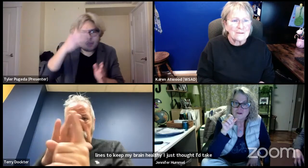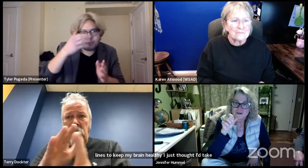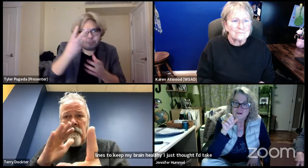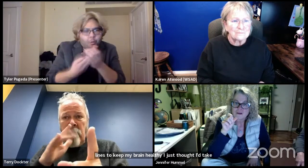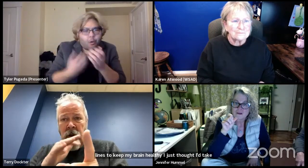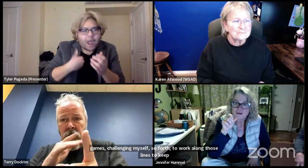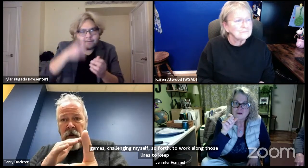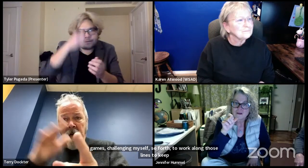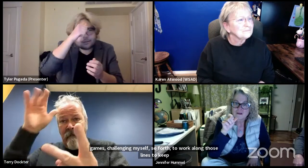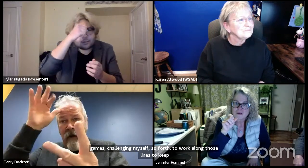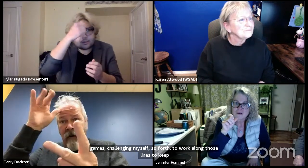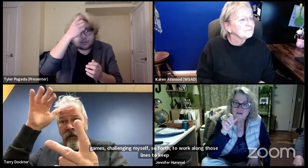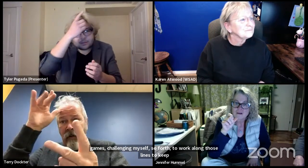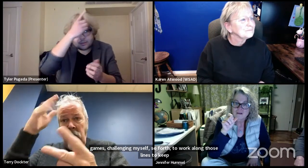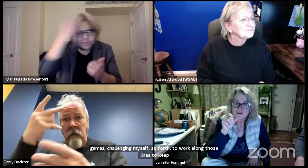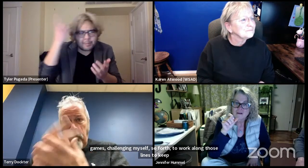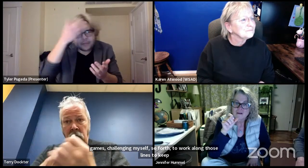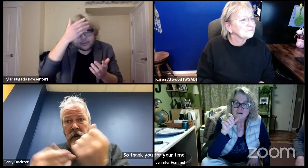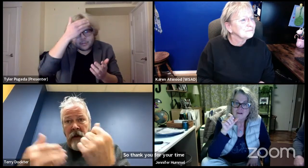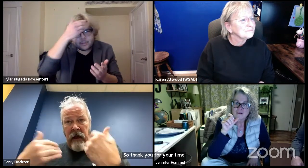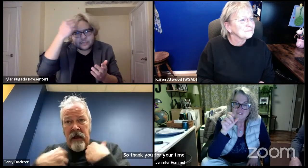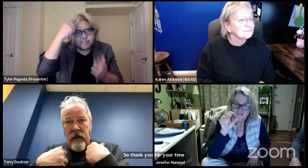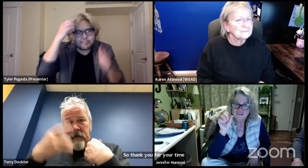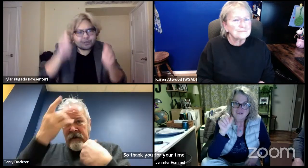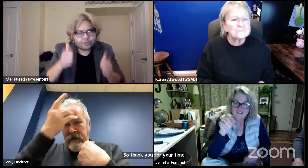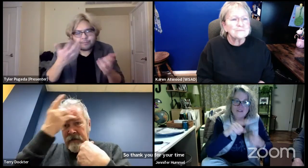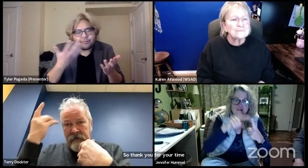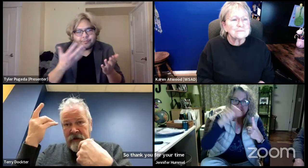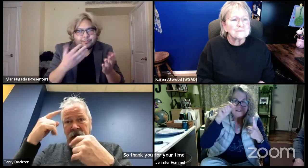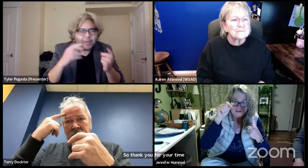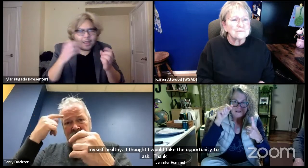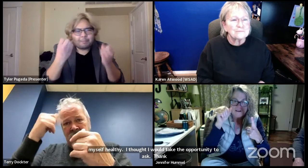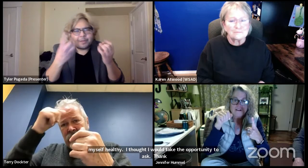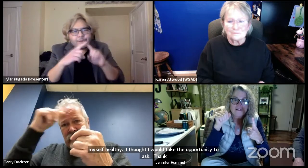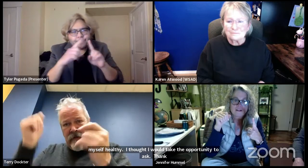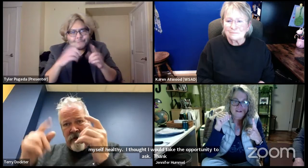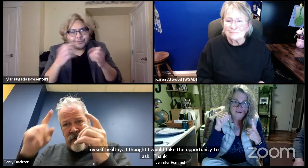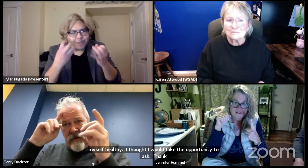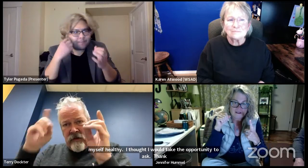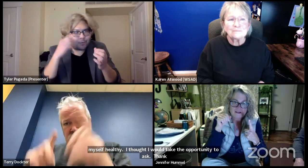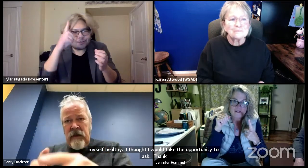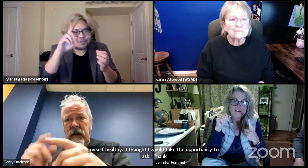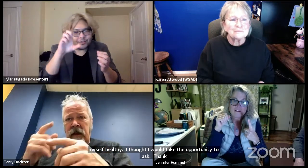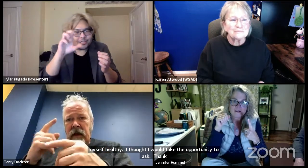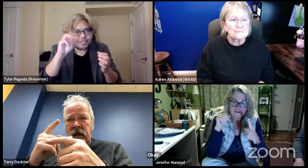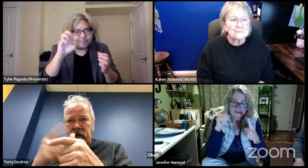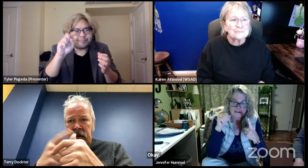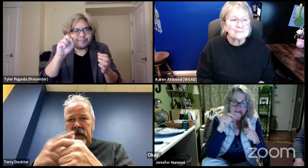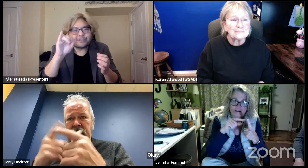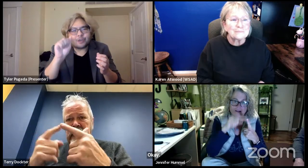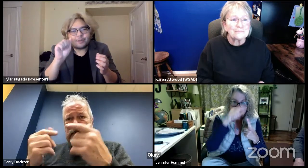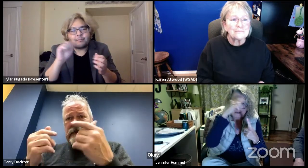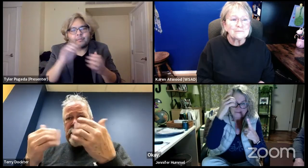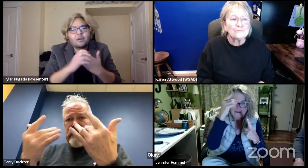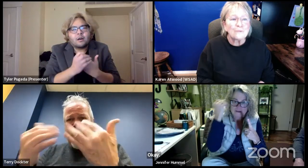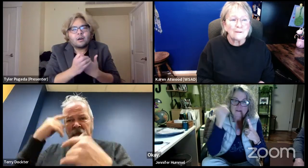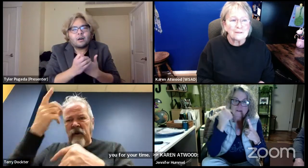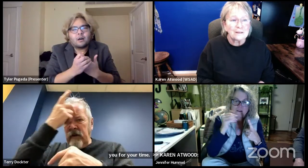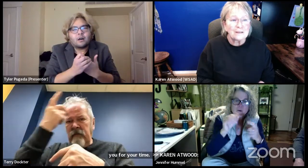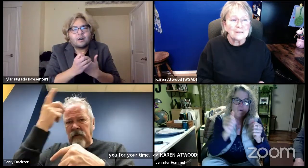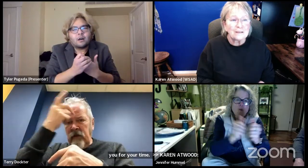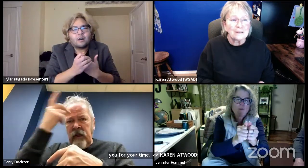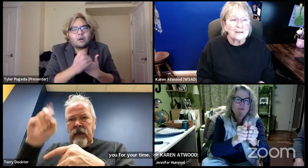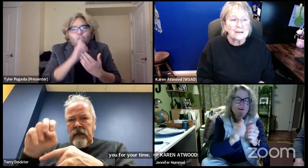your mother and your father both had issues. One had dementia, one had Alzheimer's, right? Jennifer, yes. Tyler,